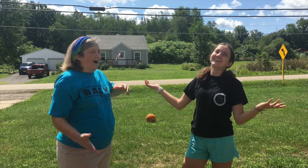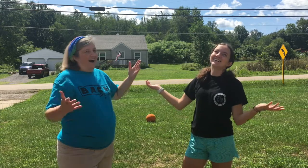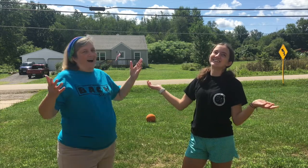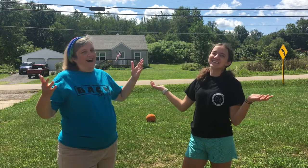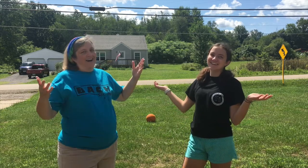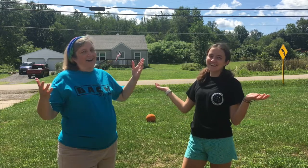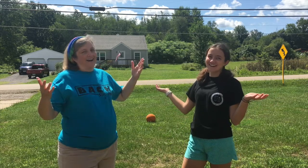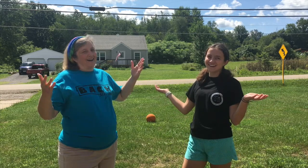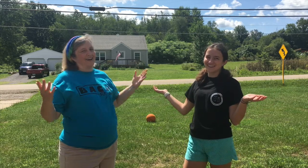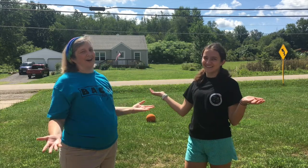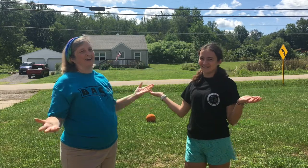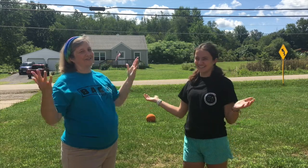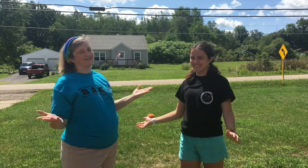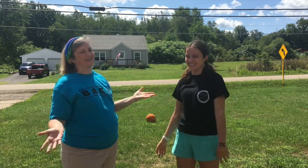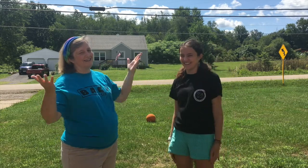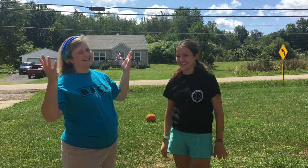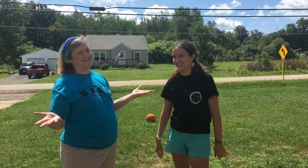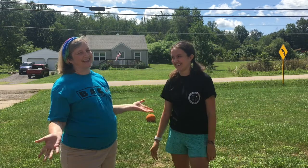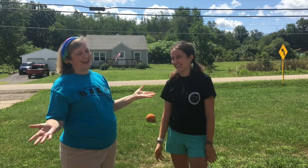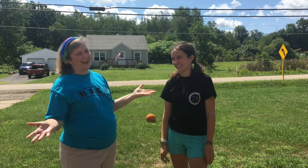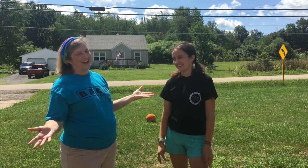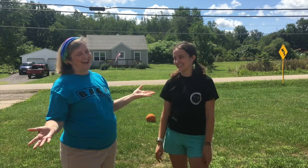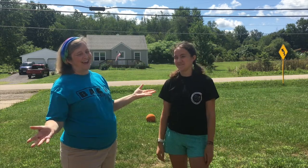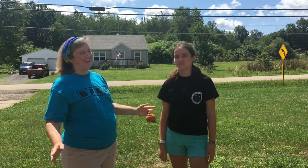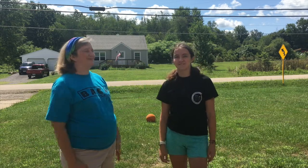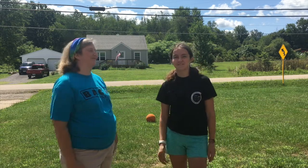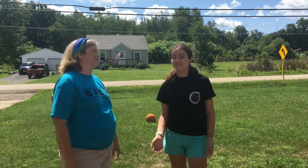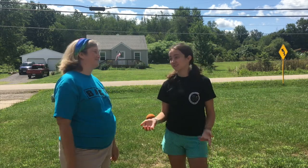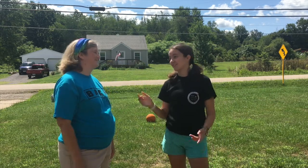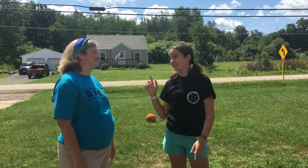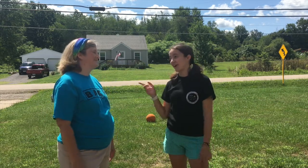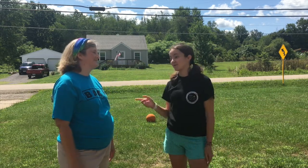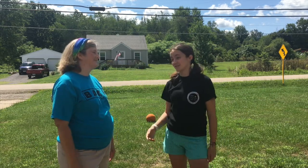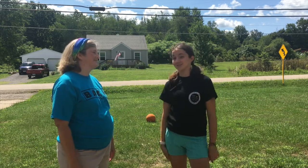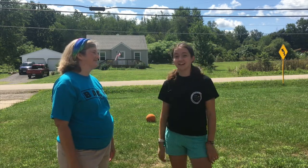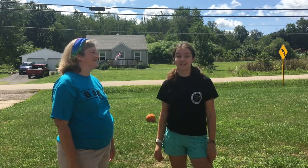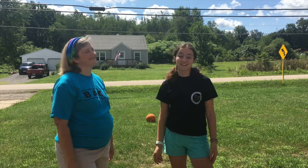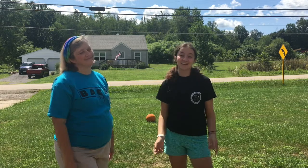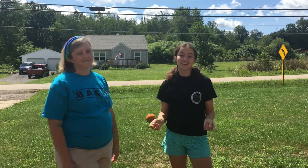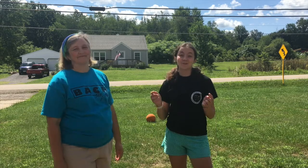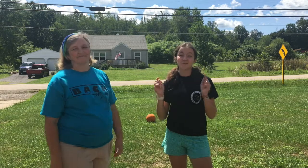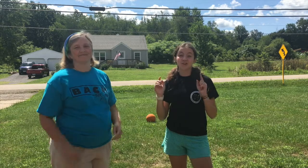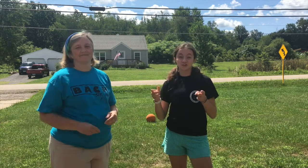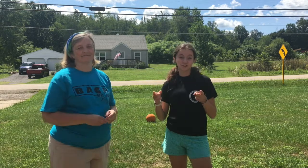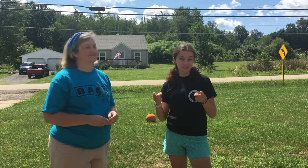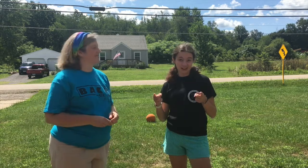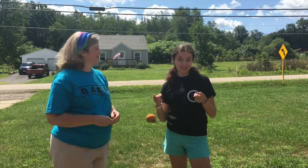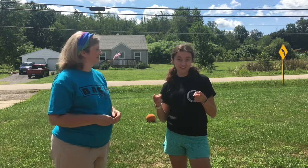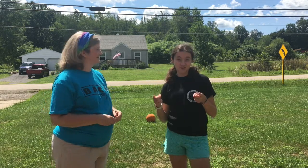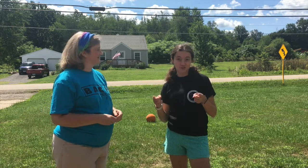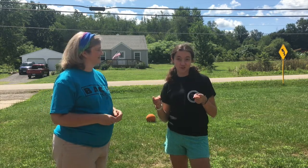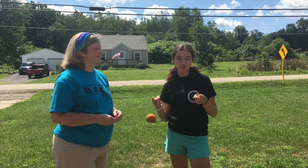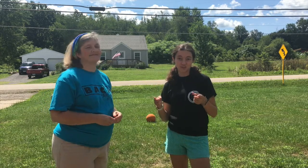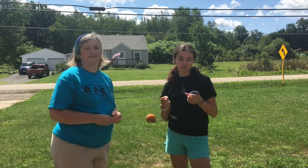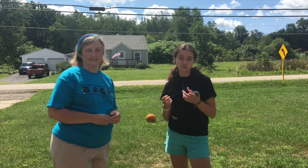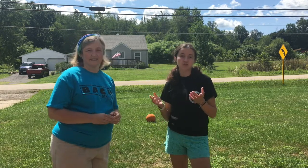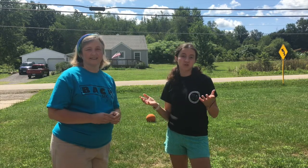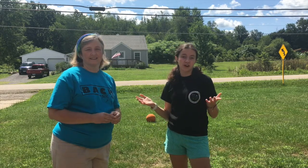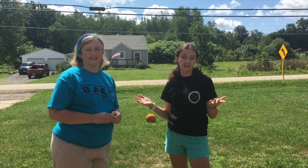Oh, no! Coach didn't say! That was great. Now it's your guys' turn to try